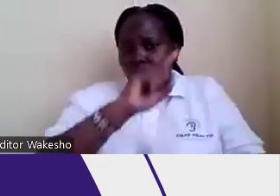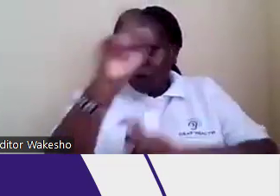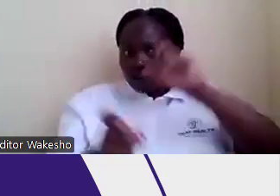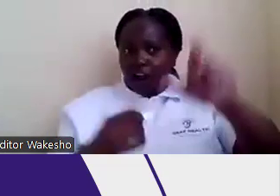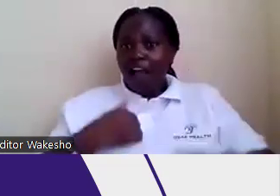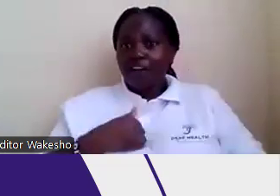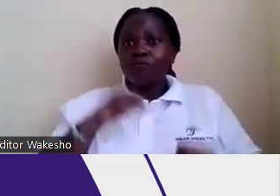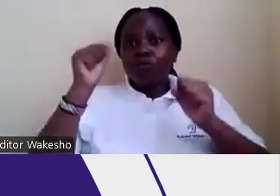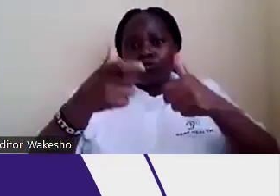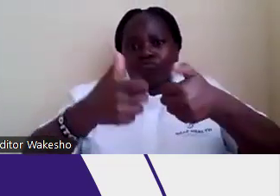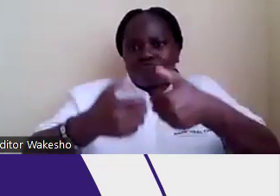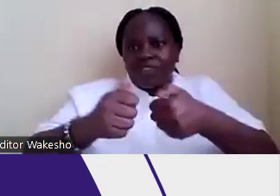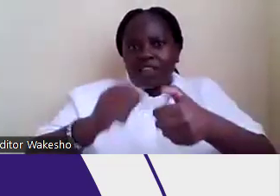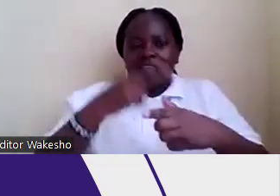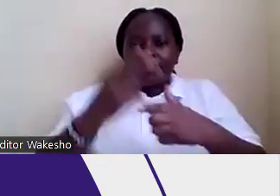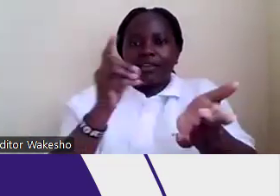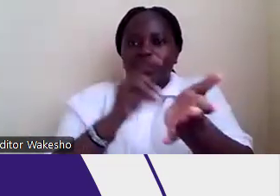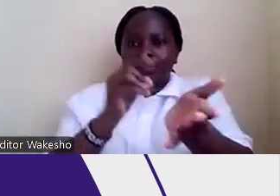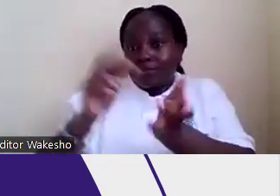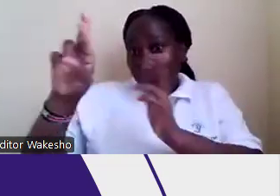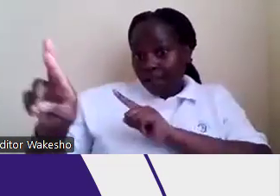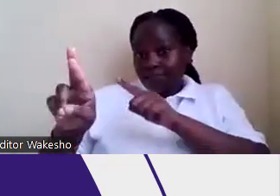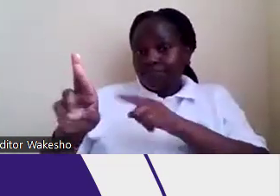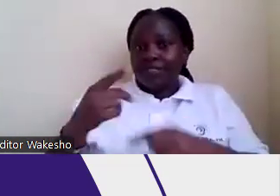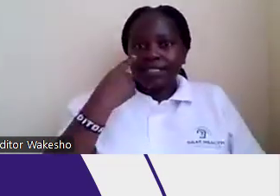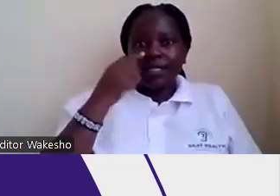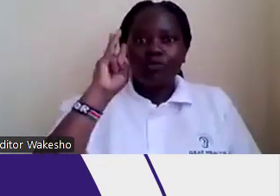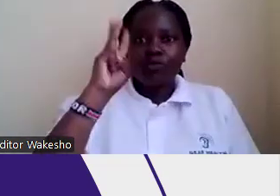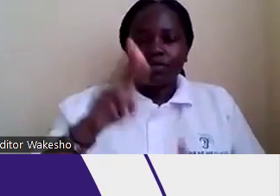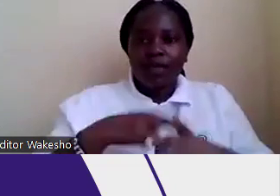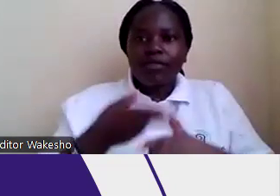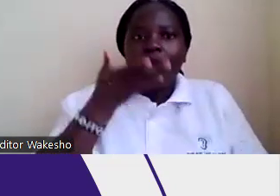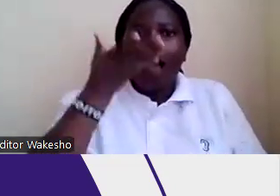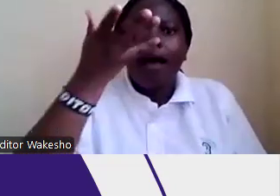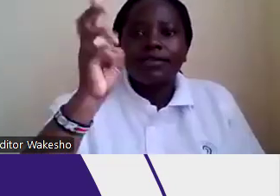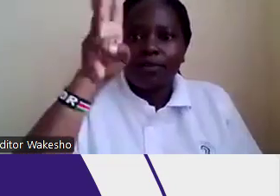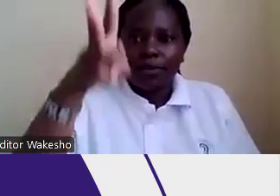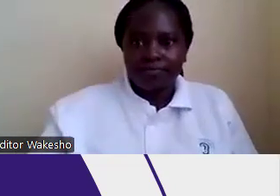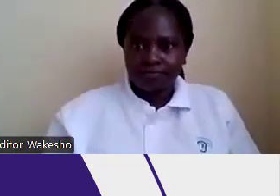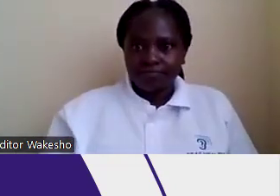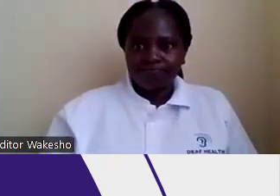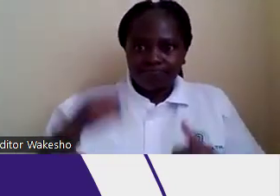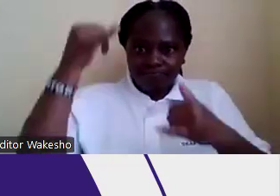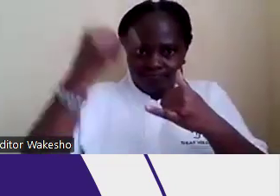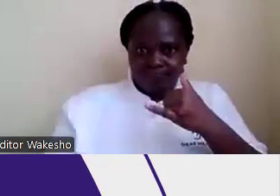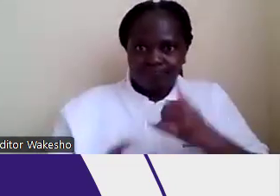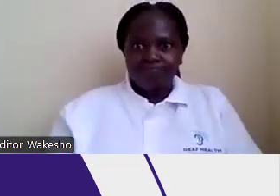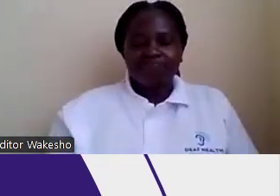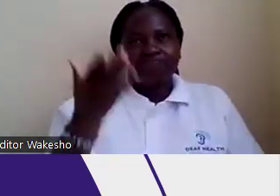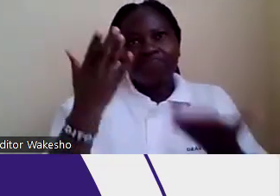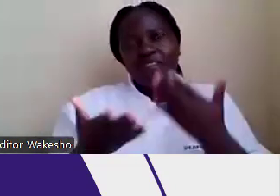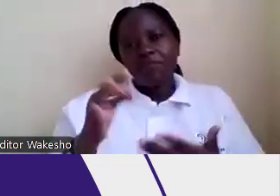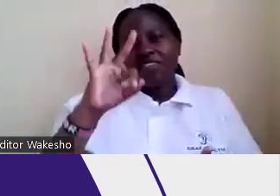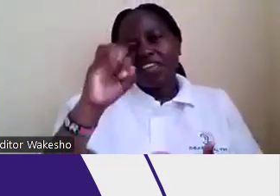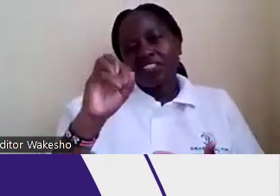box as we go along, and I'll be able to address them at the tail end. So we'll take maybe about 30 to 40